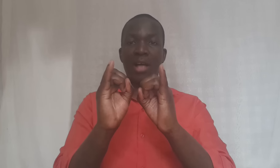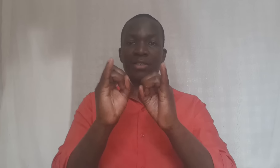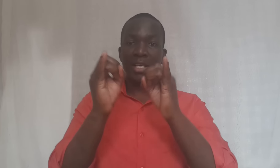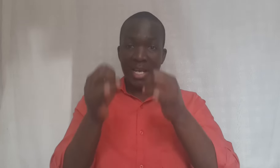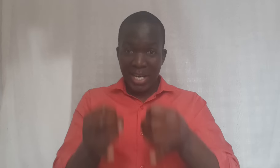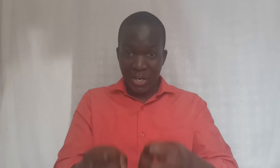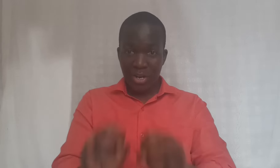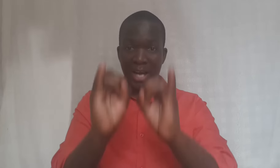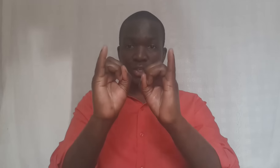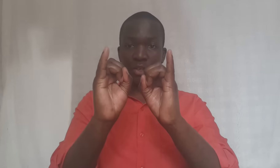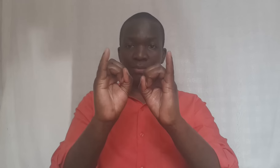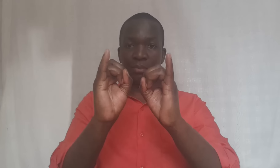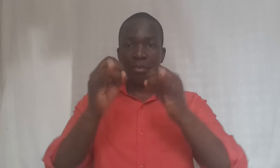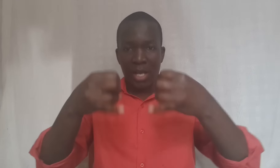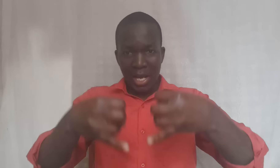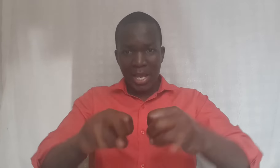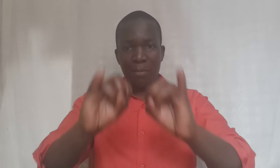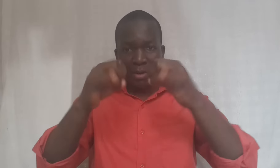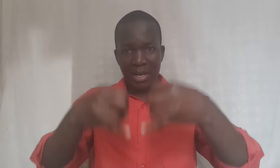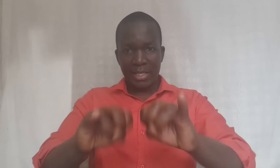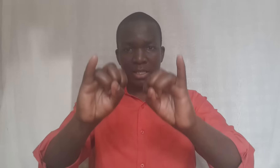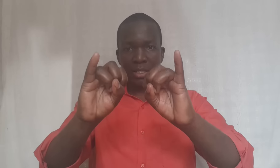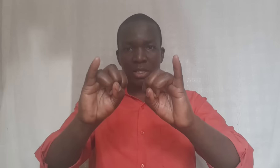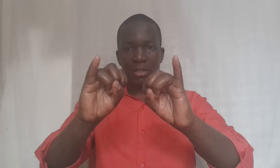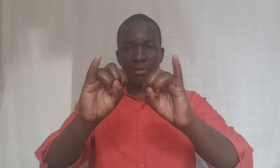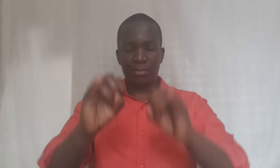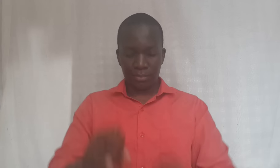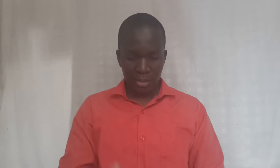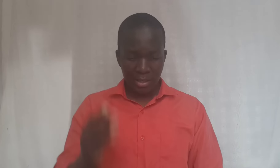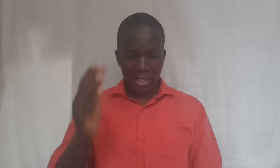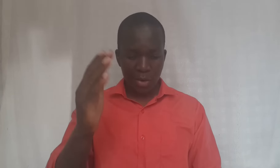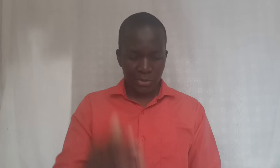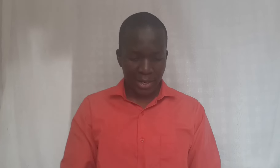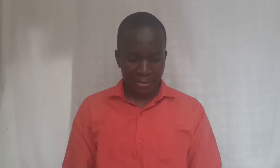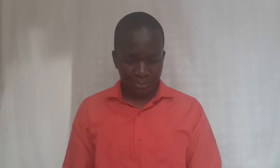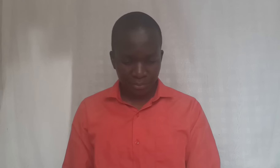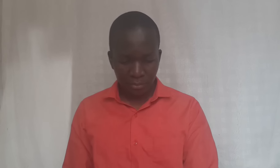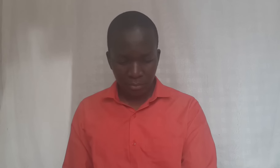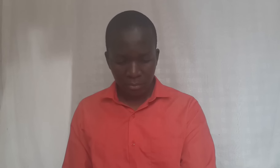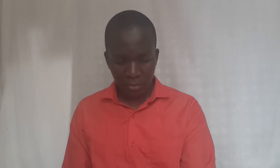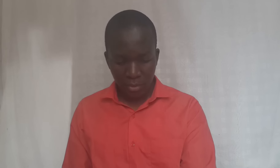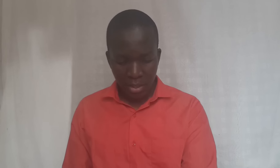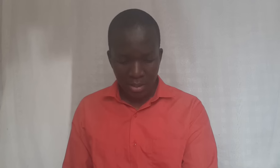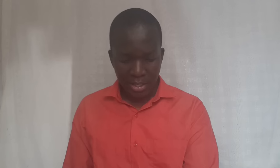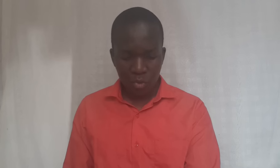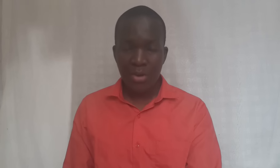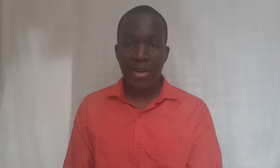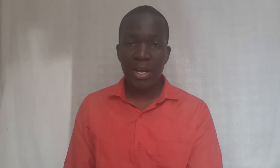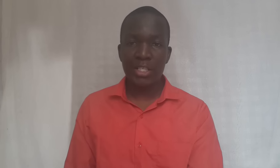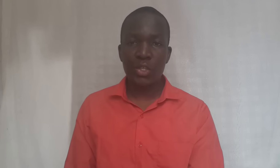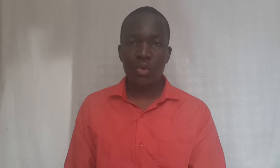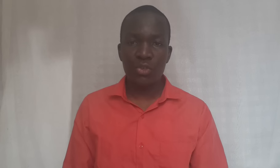once, introduction, implement. That's how we sign. The next word here is